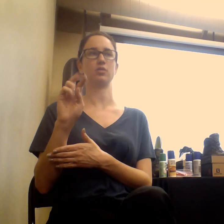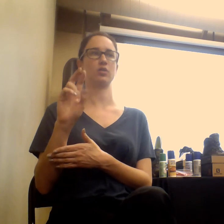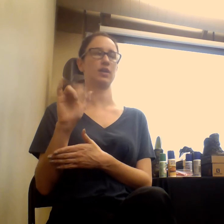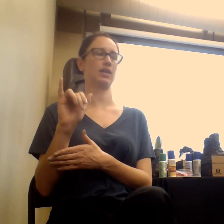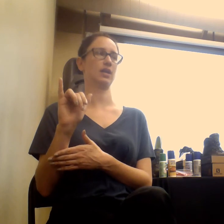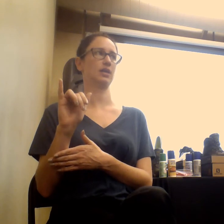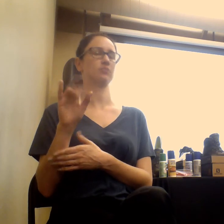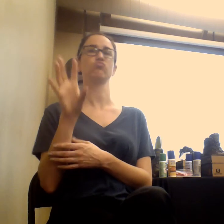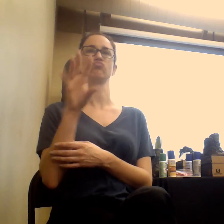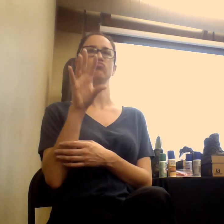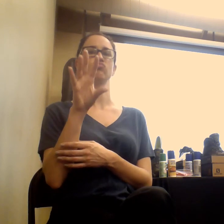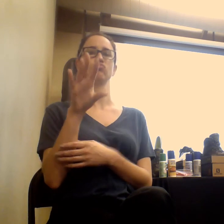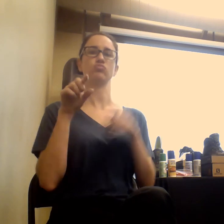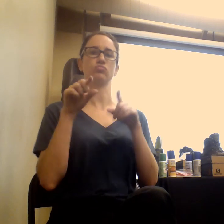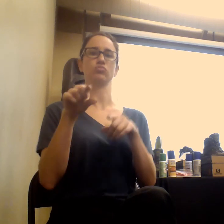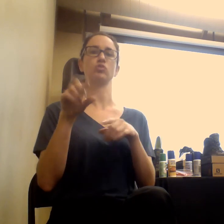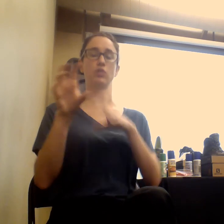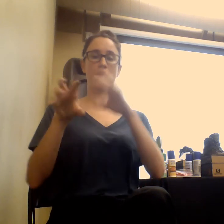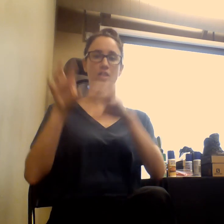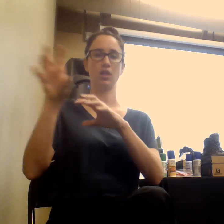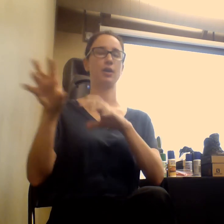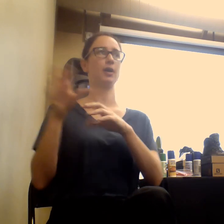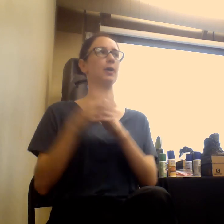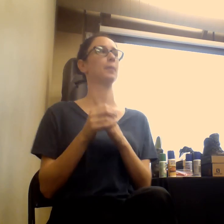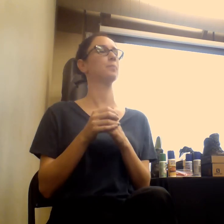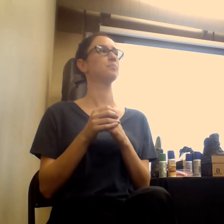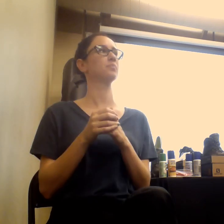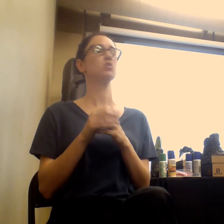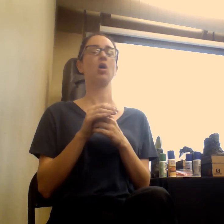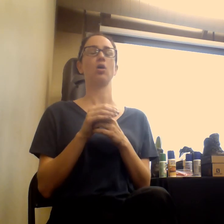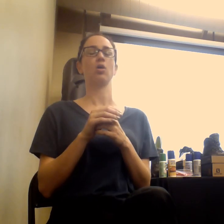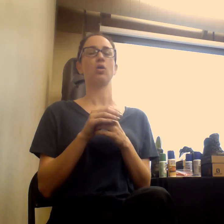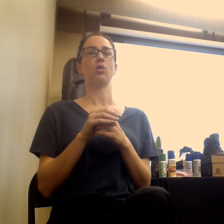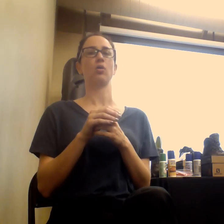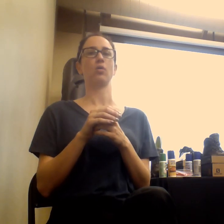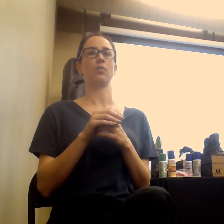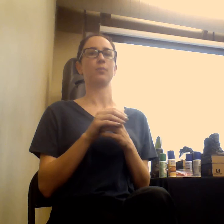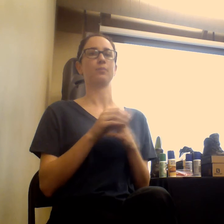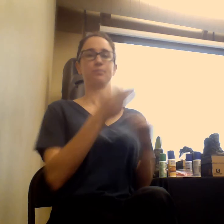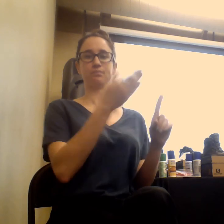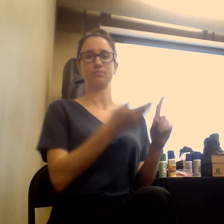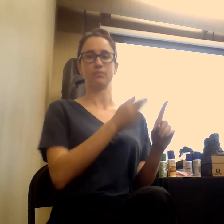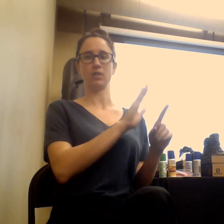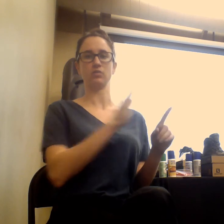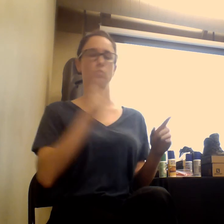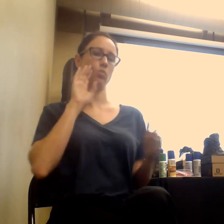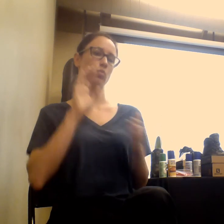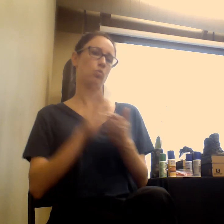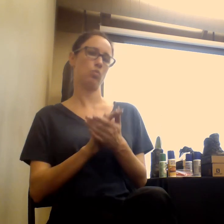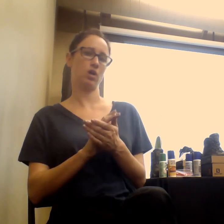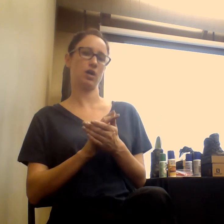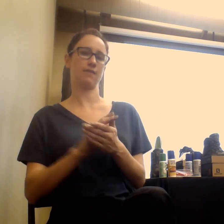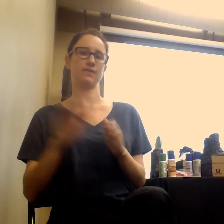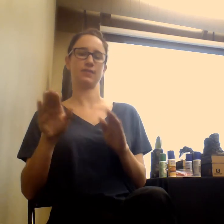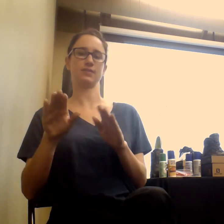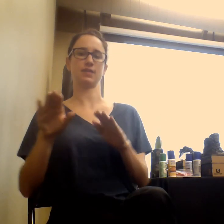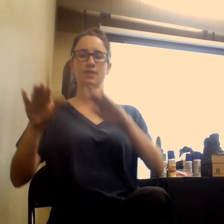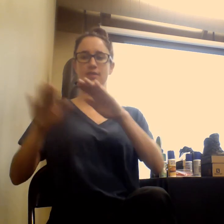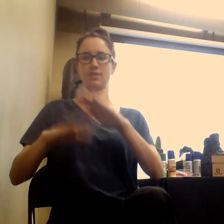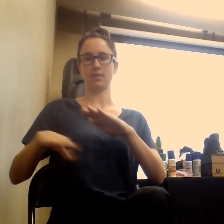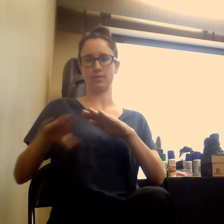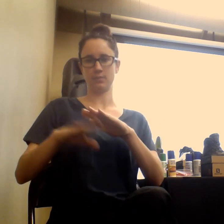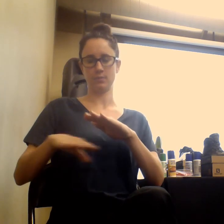of the climbers that was part of the expedition, his wife was down at base camp relaying weather information, where the other teams were, the stuff you do at base